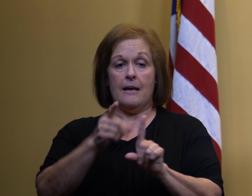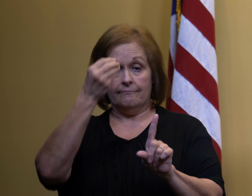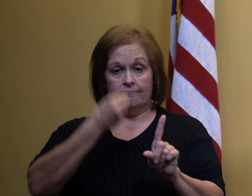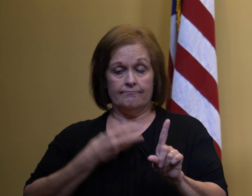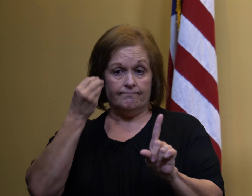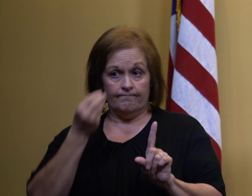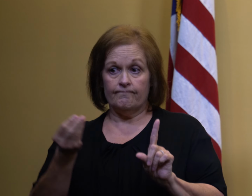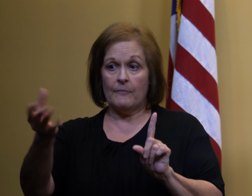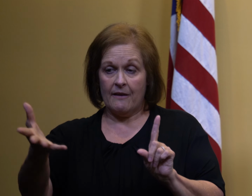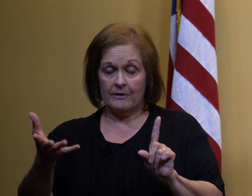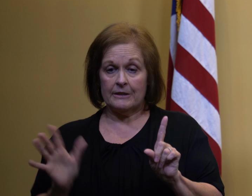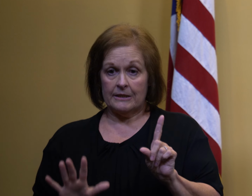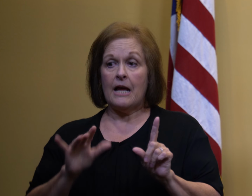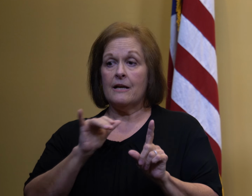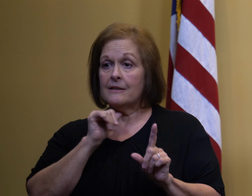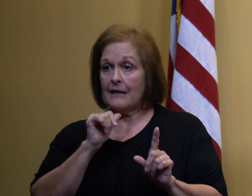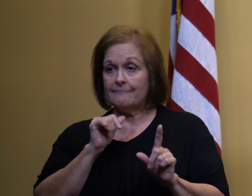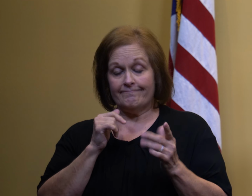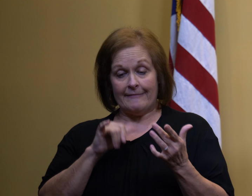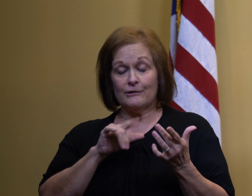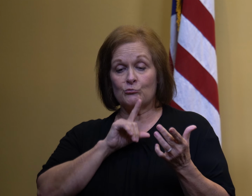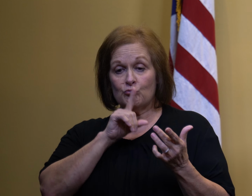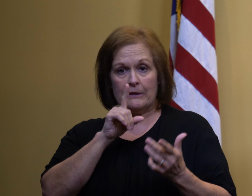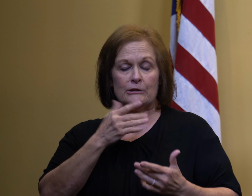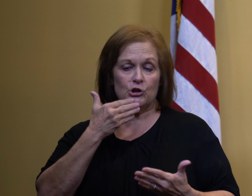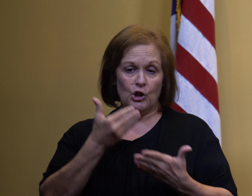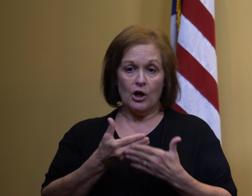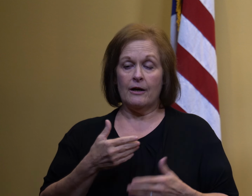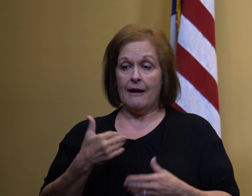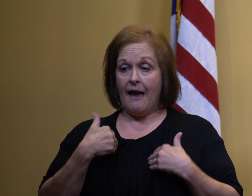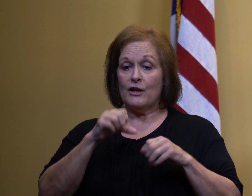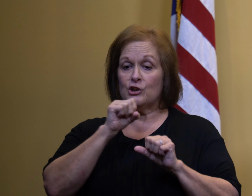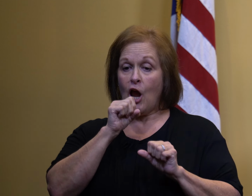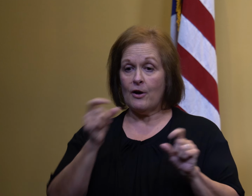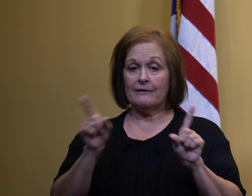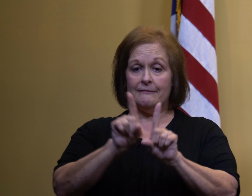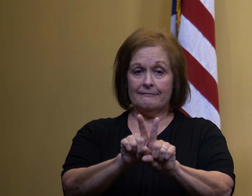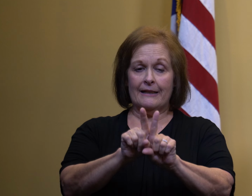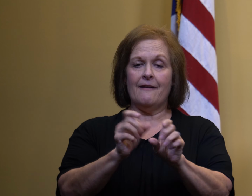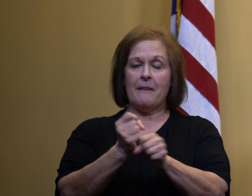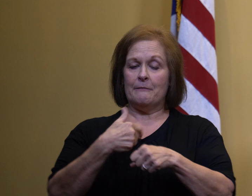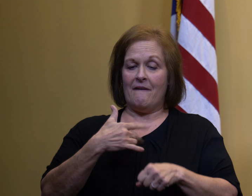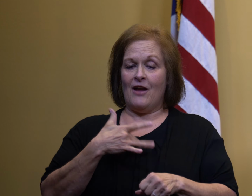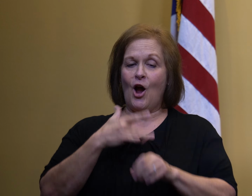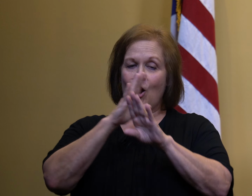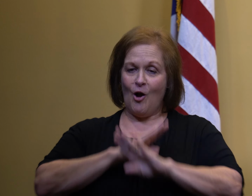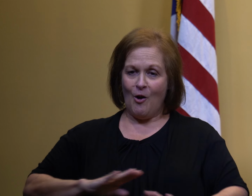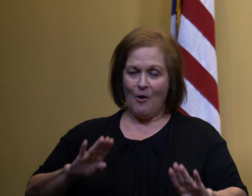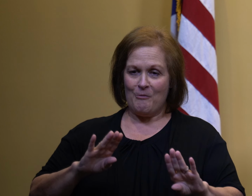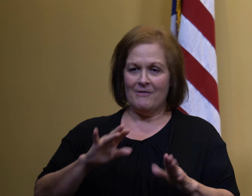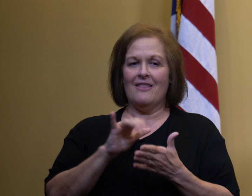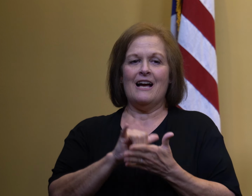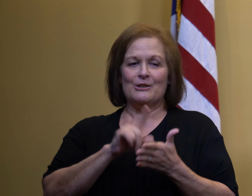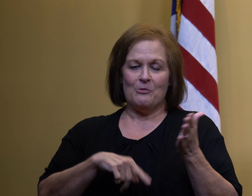information, listen, it doesn't get any better. Having Ms. Sherry by my side gives me a calm that I can't even